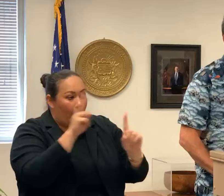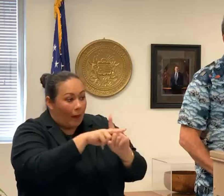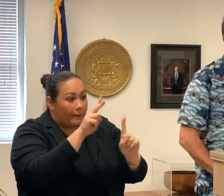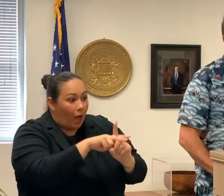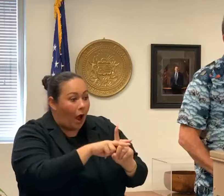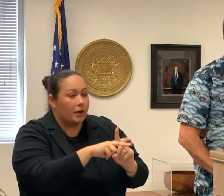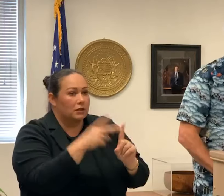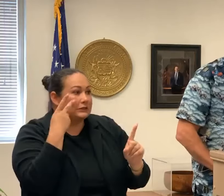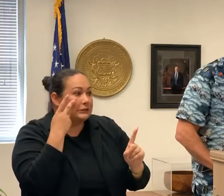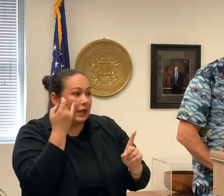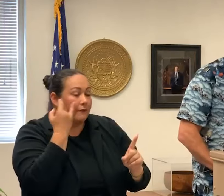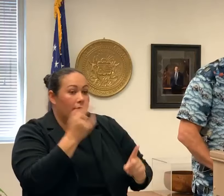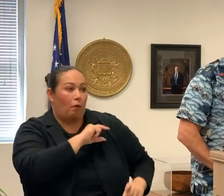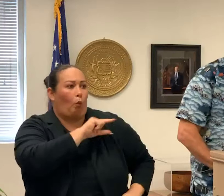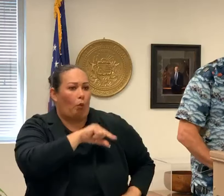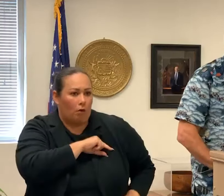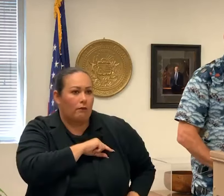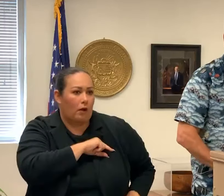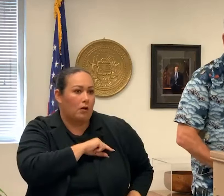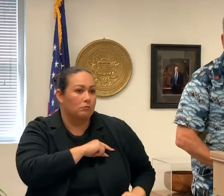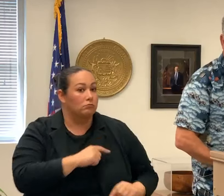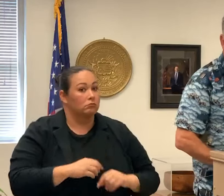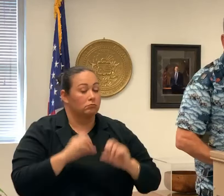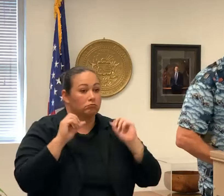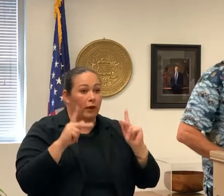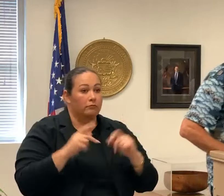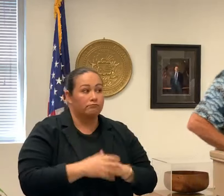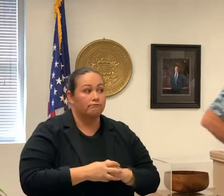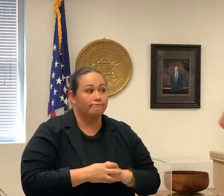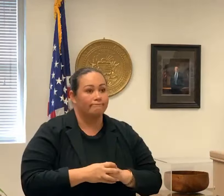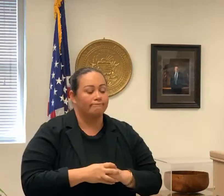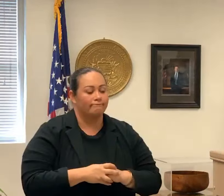for you. And I'll be able to answer any questions. Thank you.